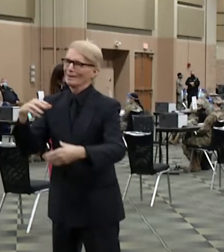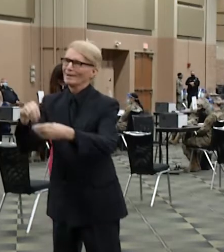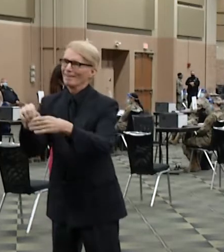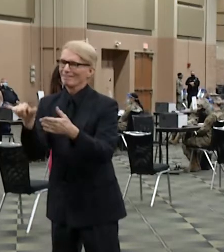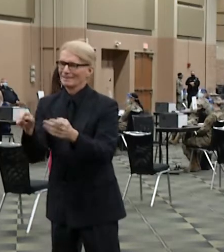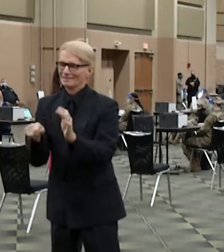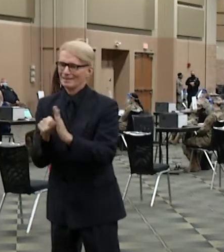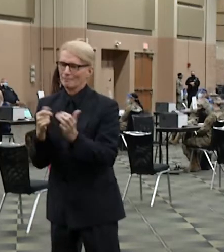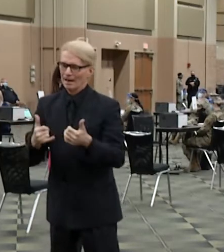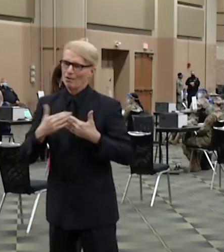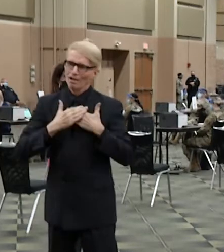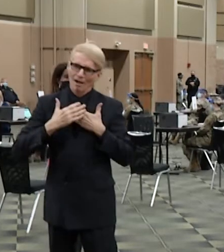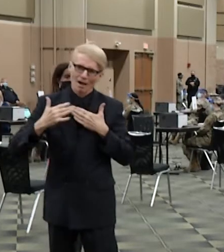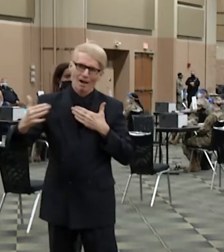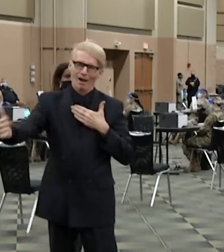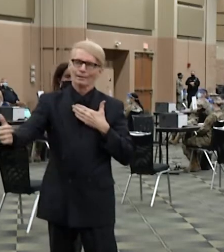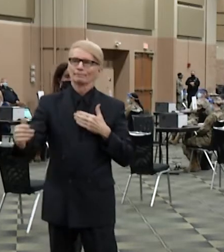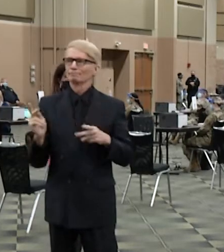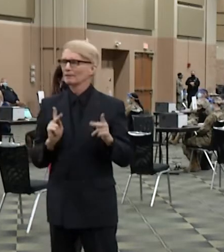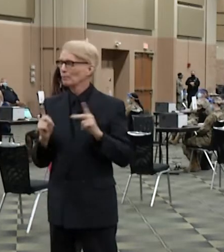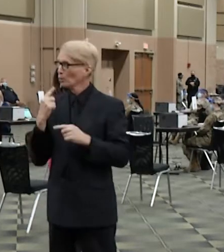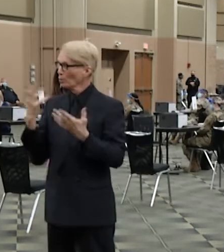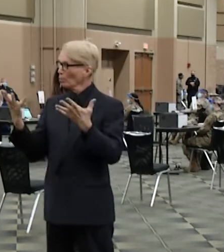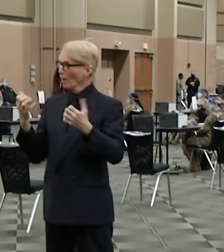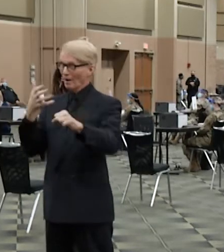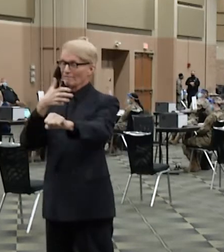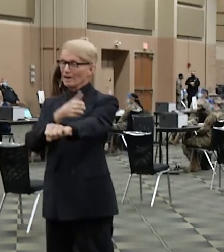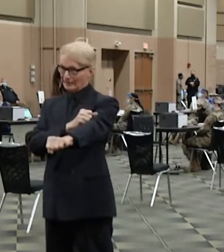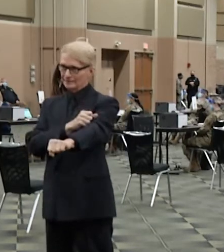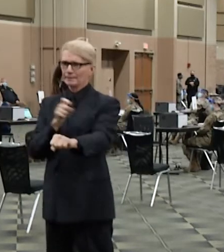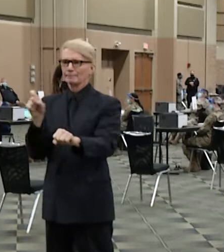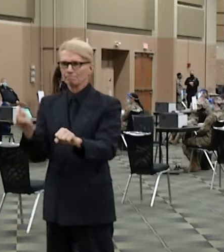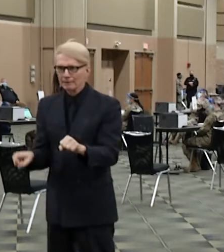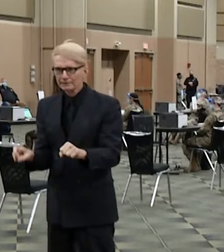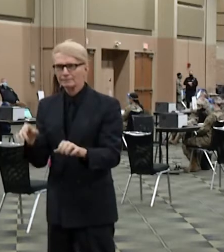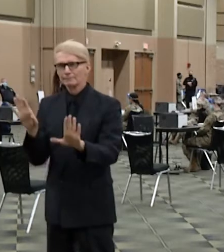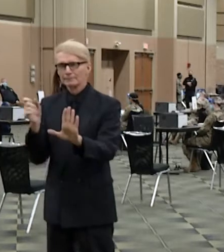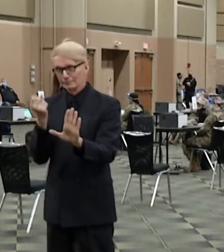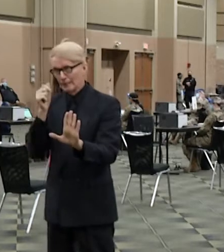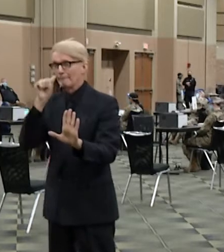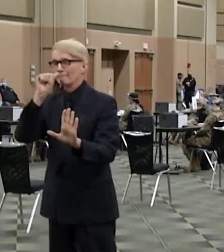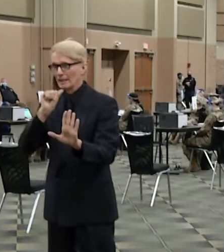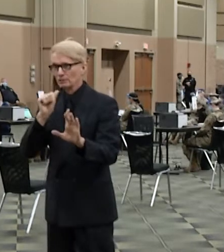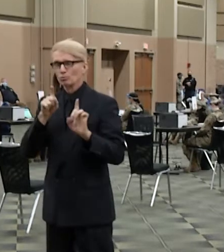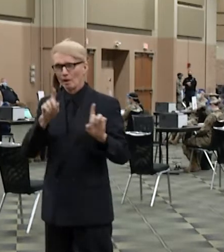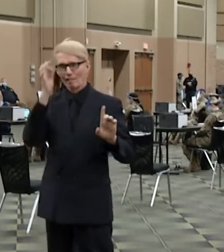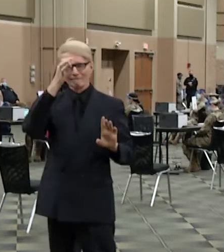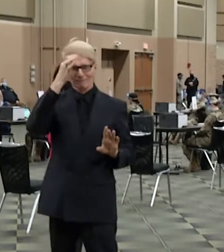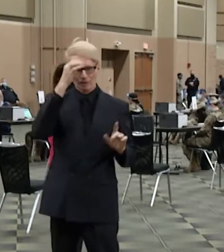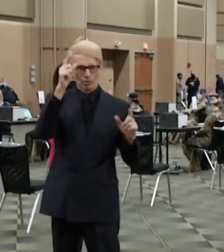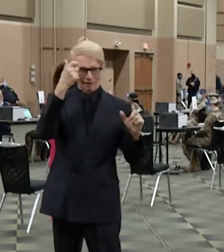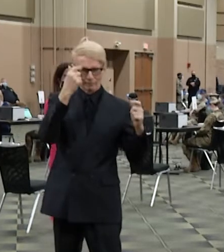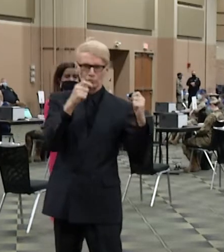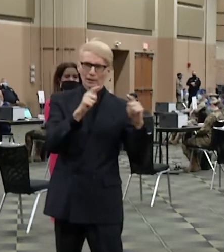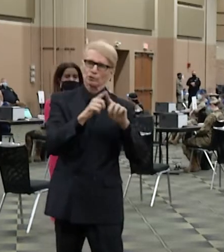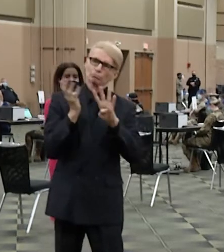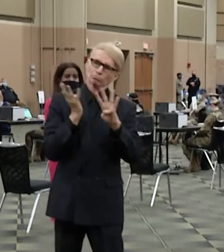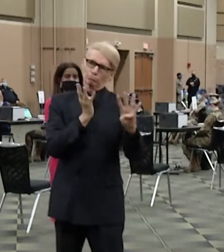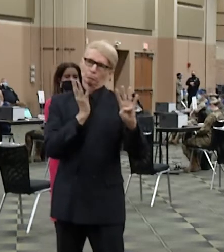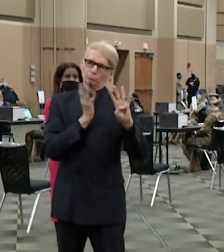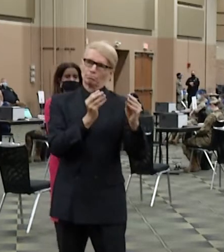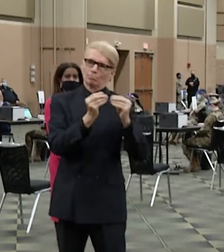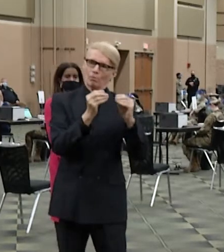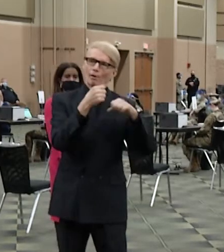vaccinate all the people that are able to receive the shot, but patience is needed as the federal government works up to ramp up production. It is